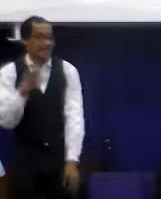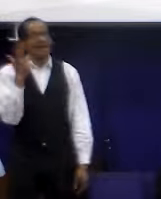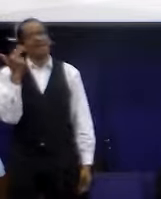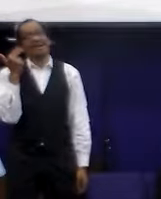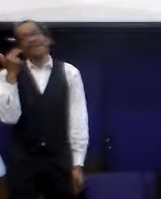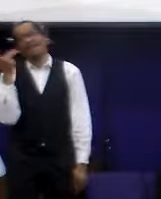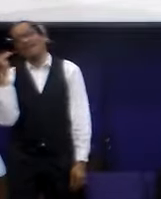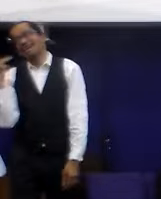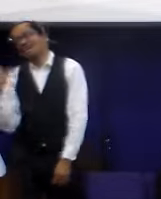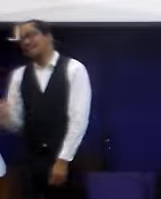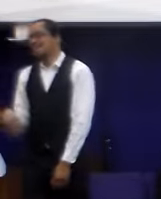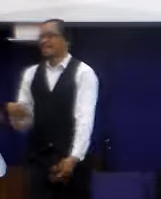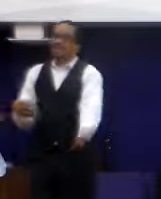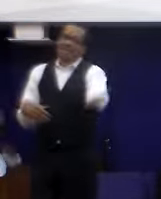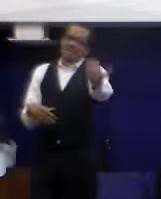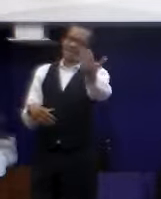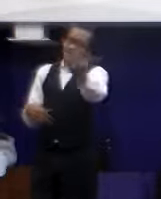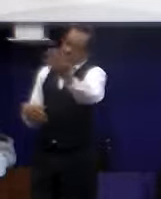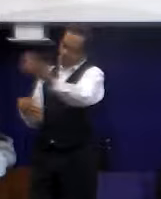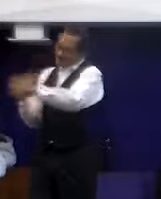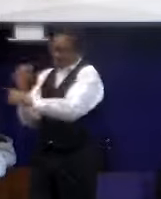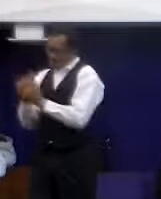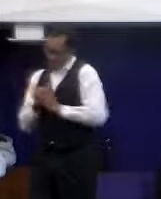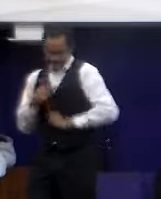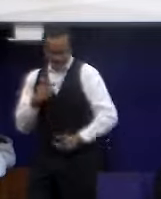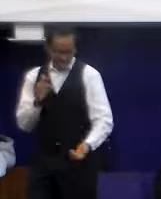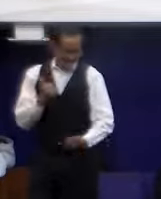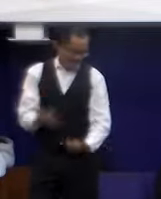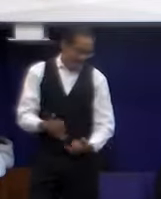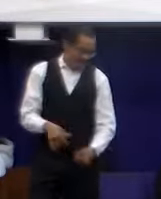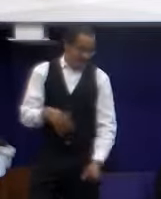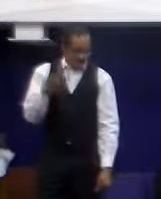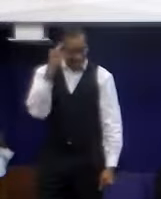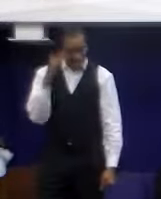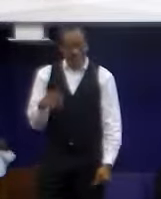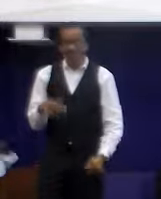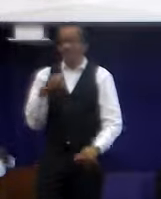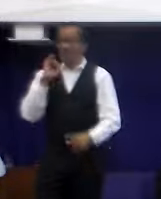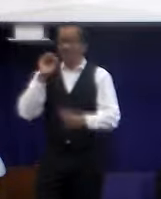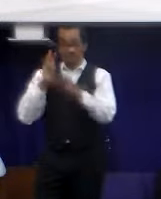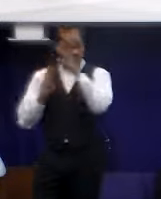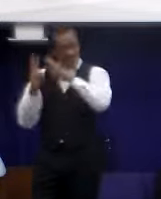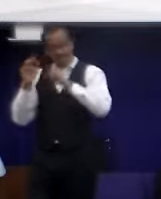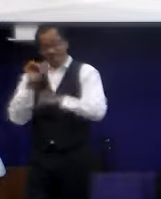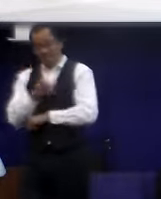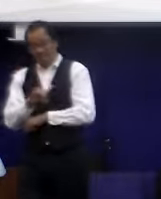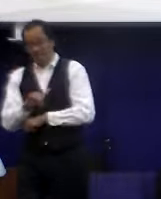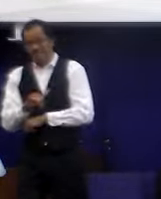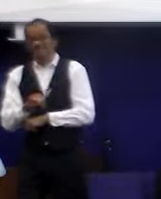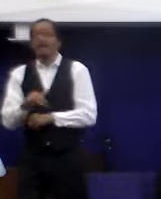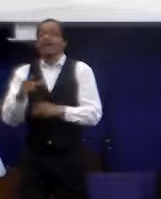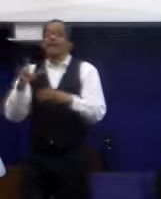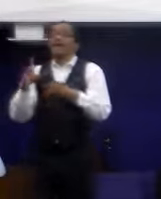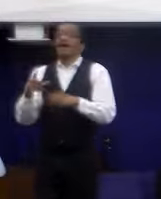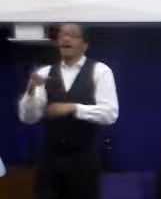But look at here. Come on back in the church. Come on back here with me now. Yes. We know where it's coming off, so you ain't got to worry about that. But we got to get our